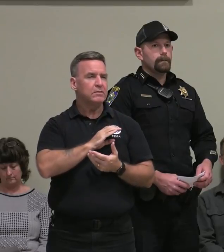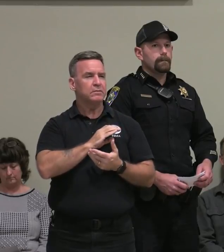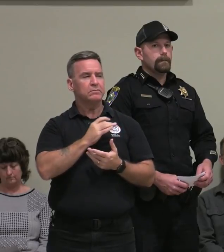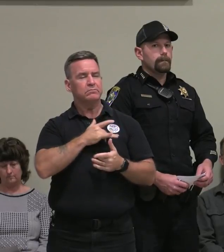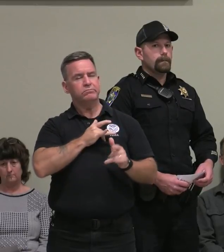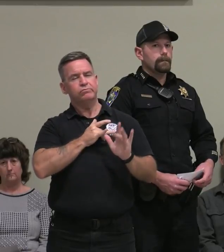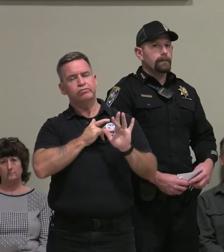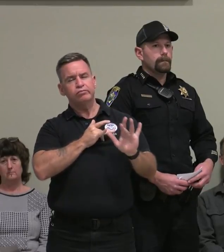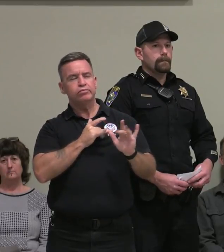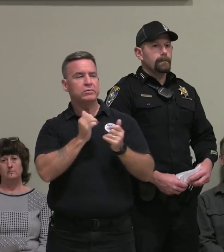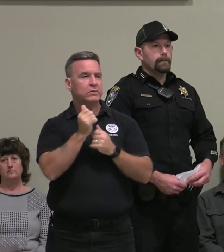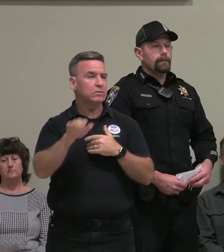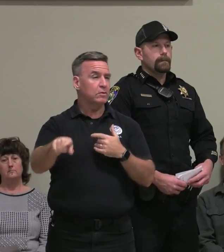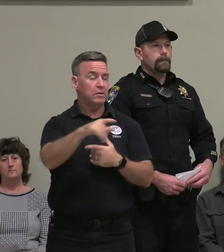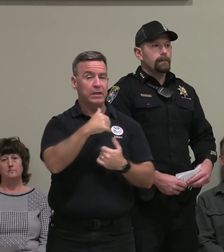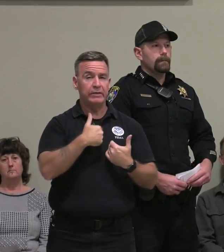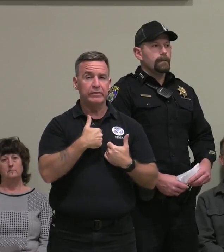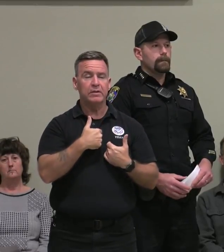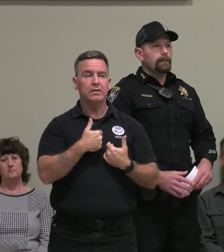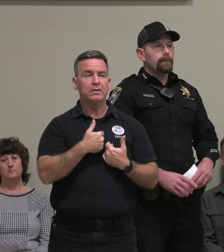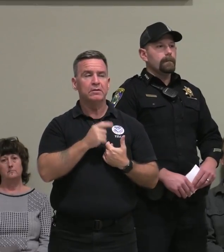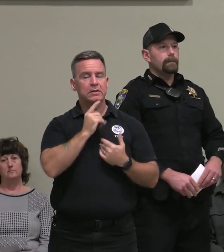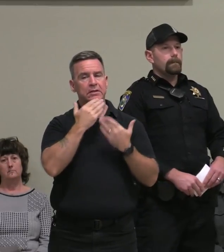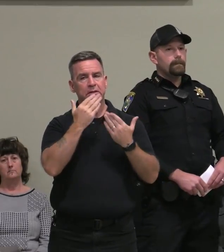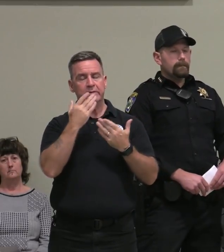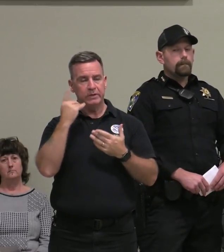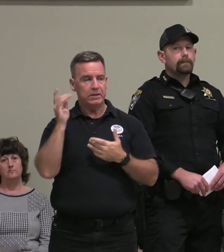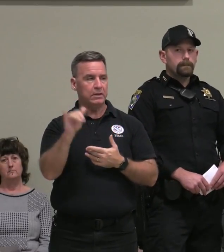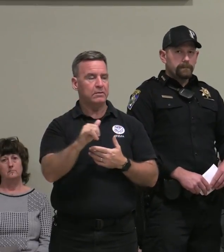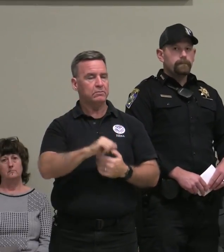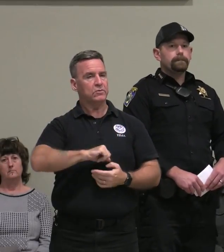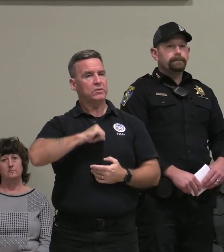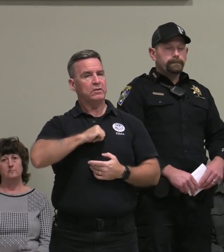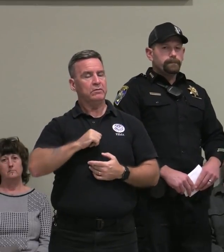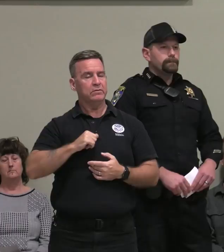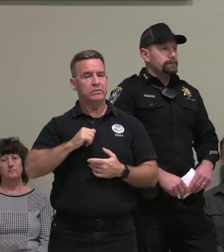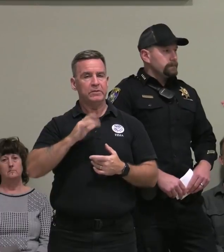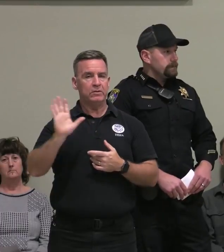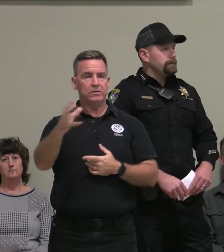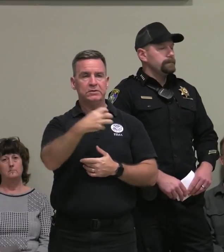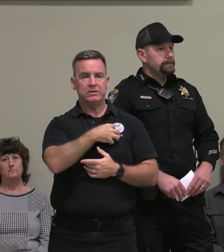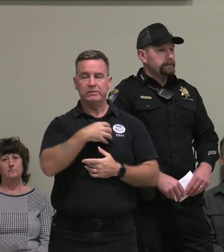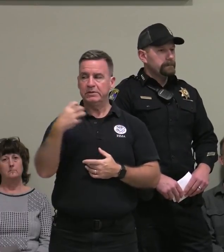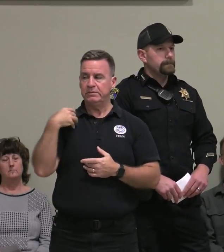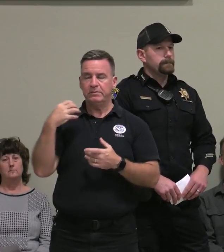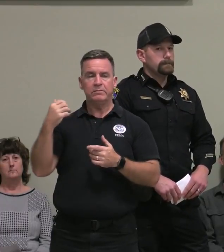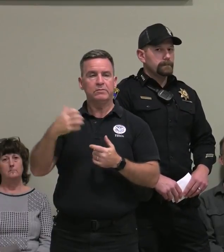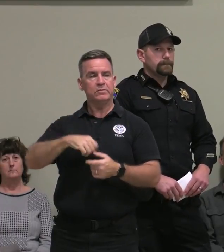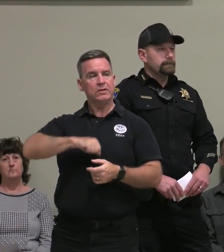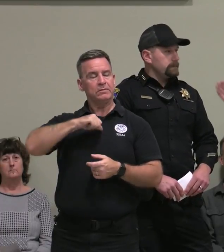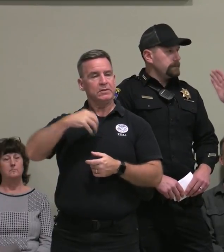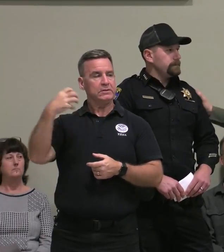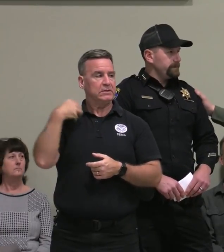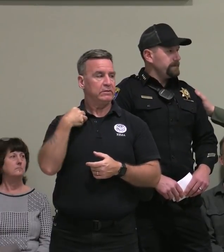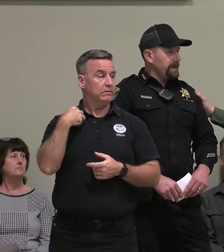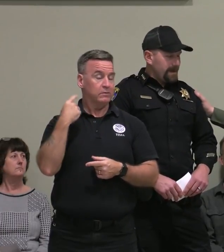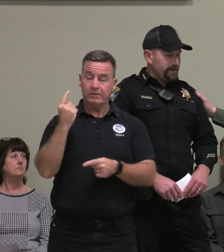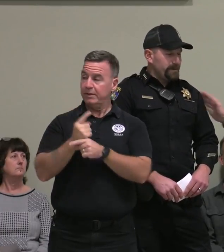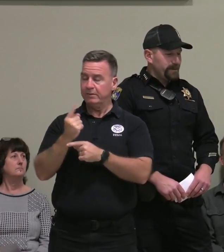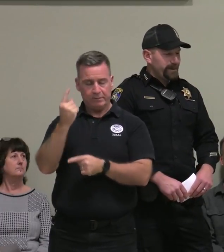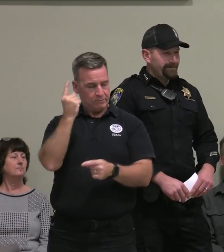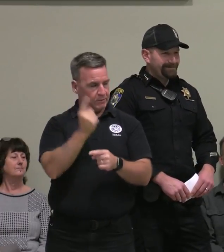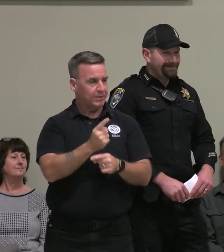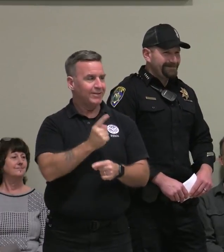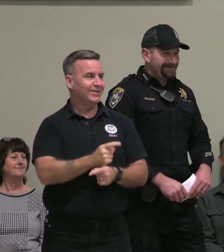the compassion that everybody has. I really thank you for that. I'm proud to be your sheriff. And I know the chief is proud to be the chief. Right, chief?